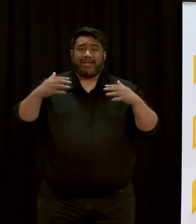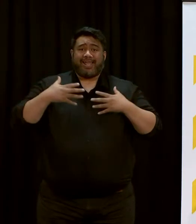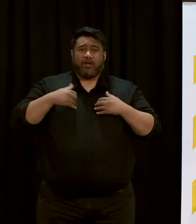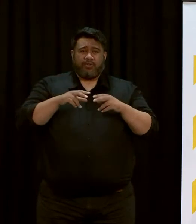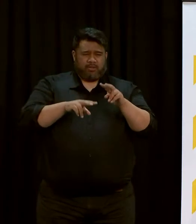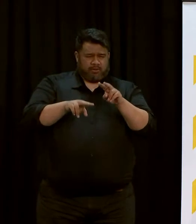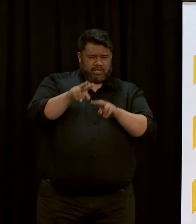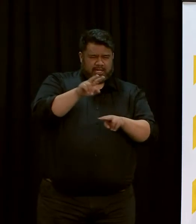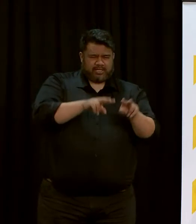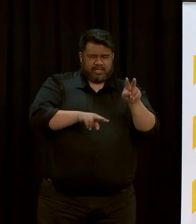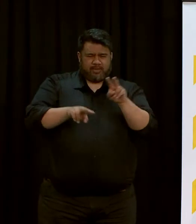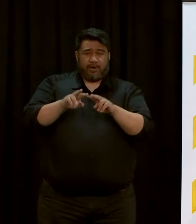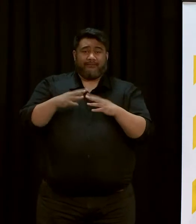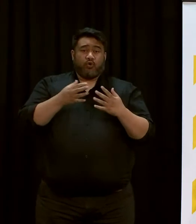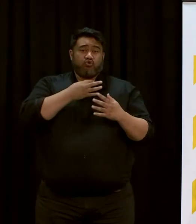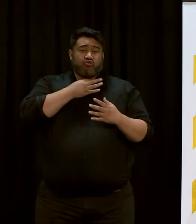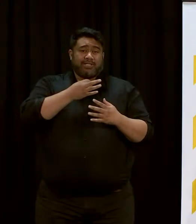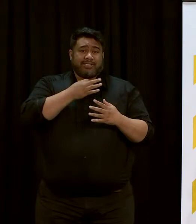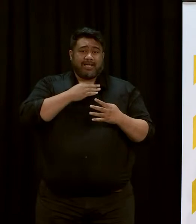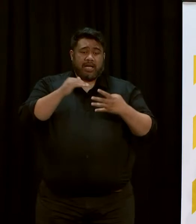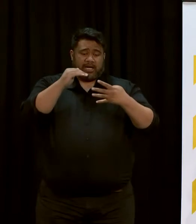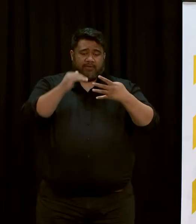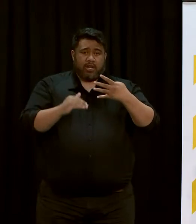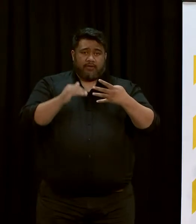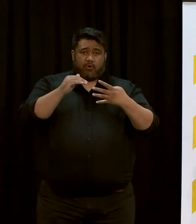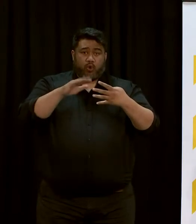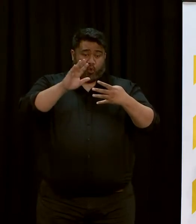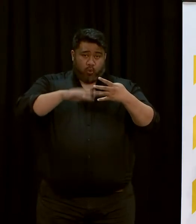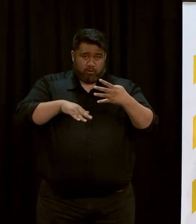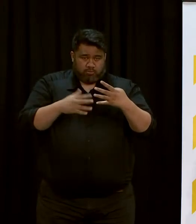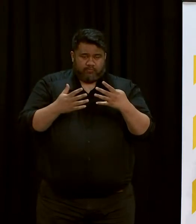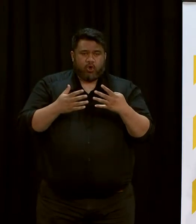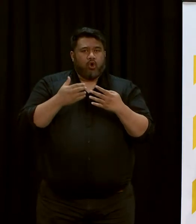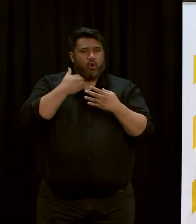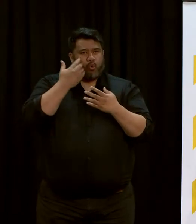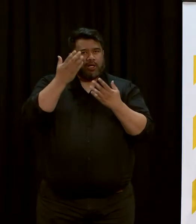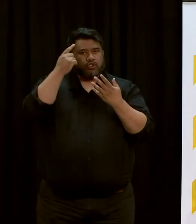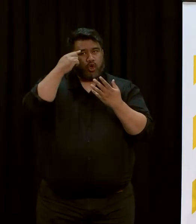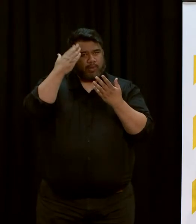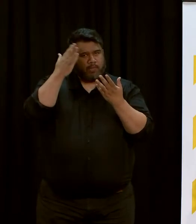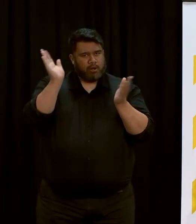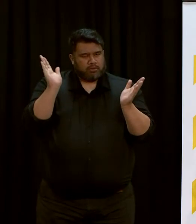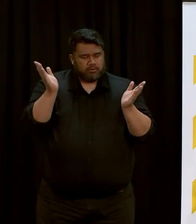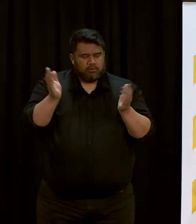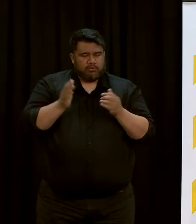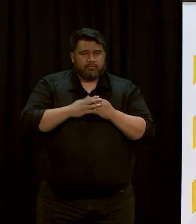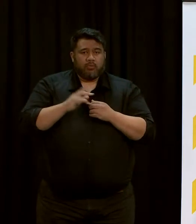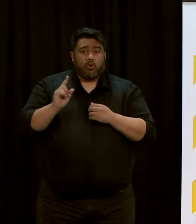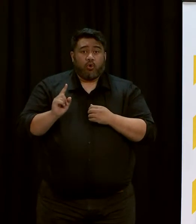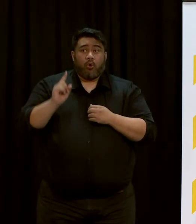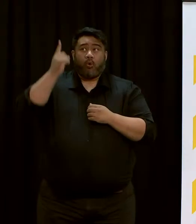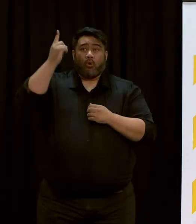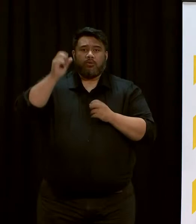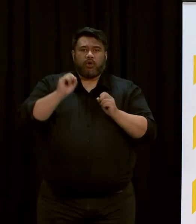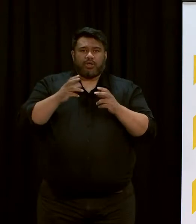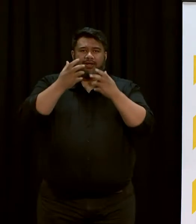for any alert level, we go in with an open mind. And certainly with regards to Auckland's situation, we went